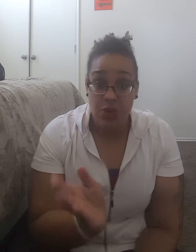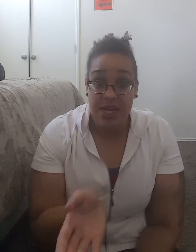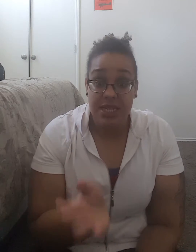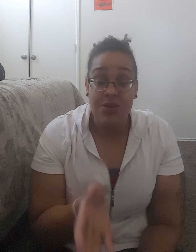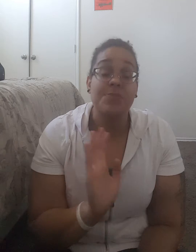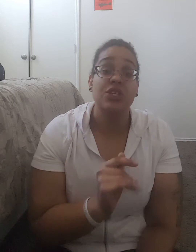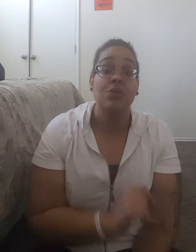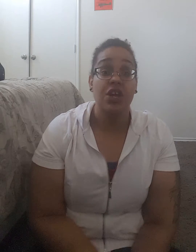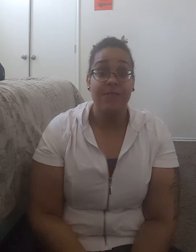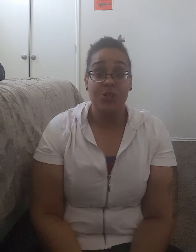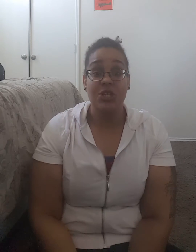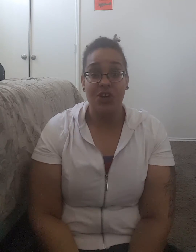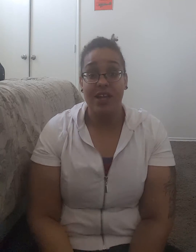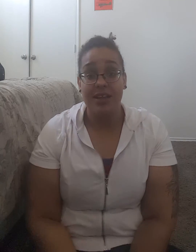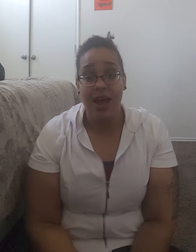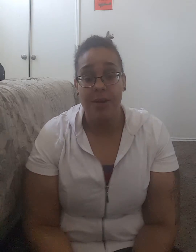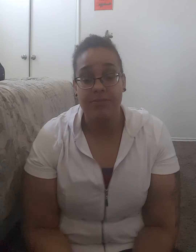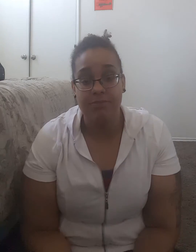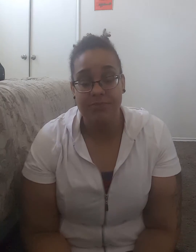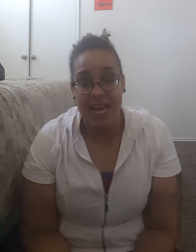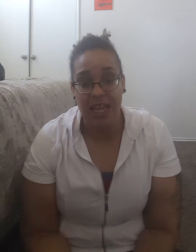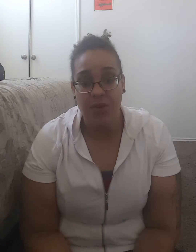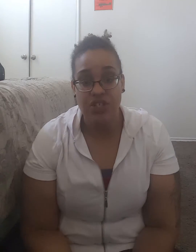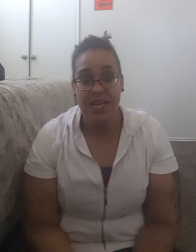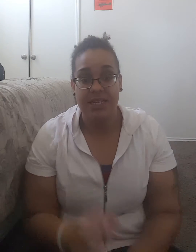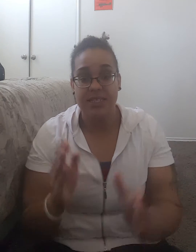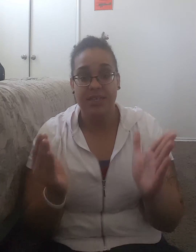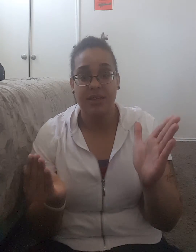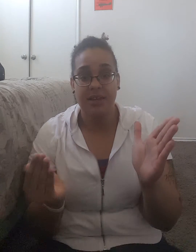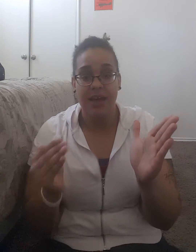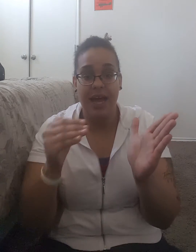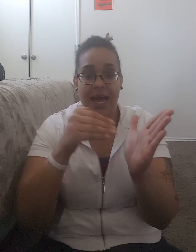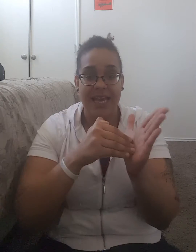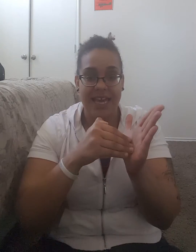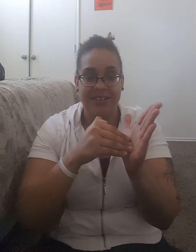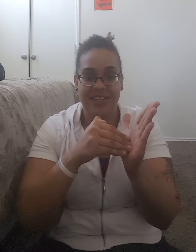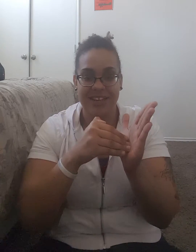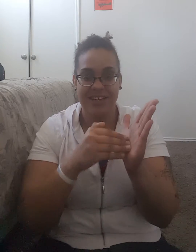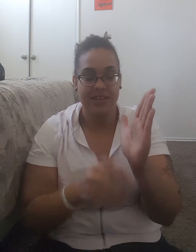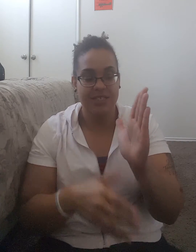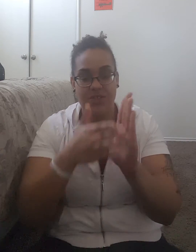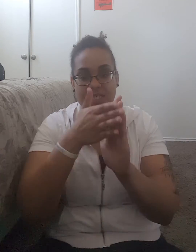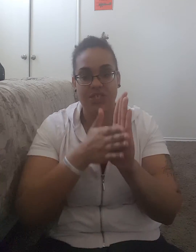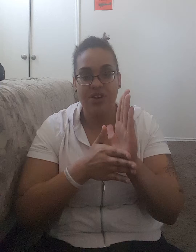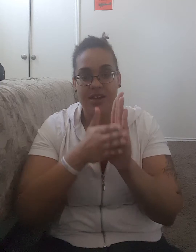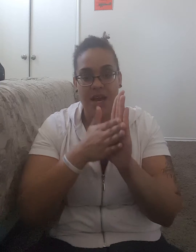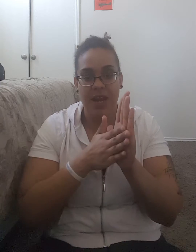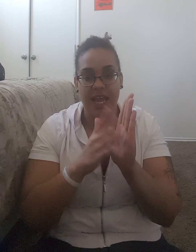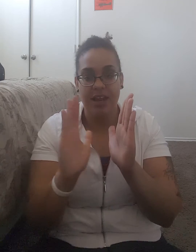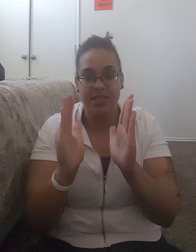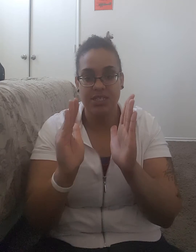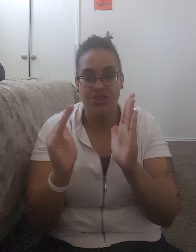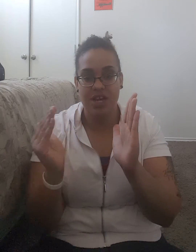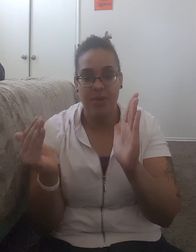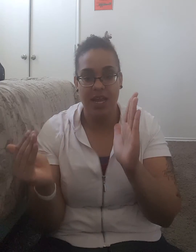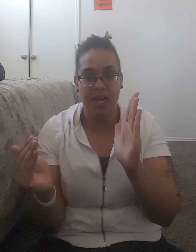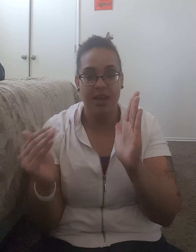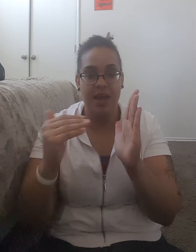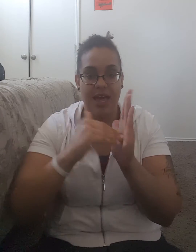need to know, especially when you're first learning sign language, is again. So this is your non-dominant hand, this is your dominant hand,